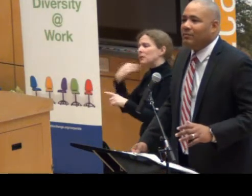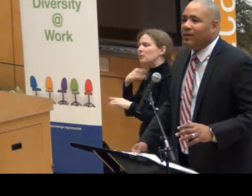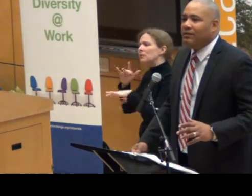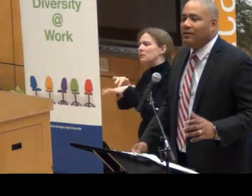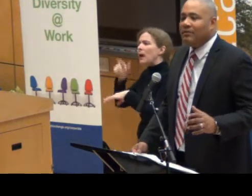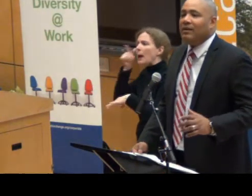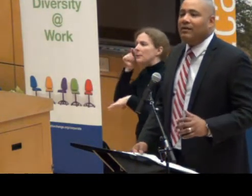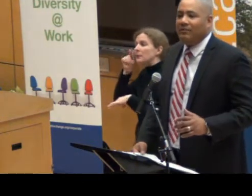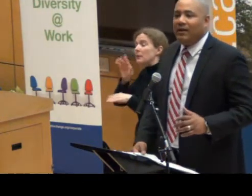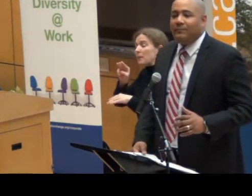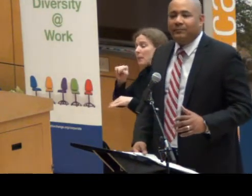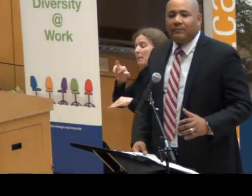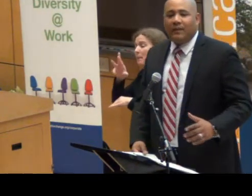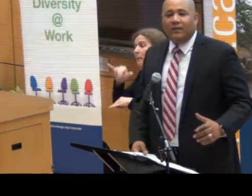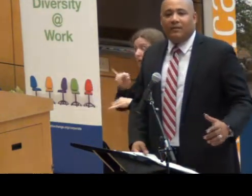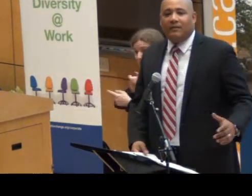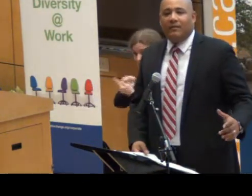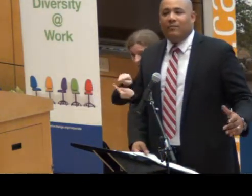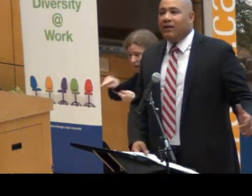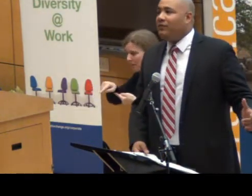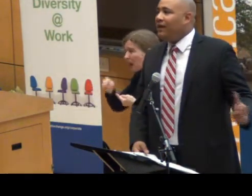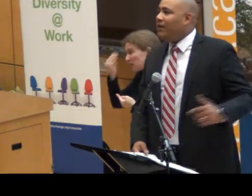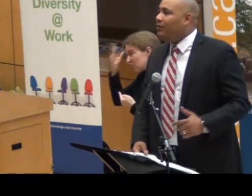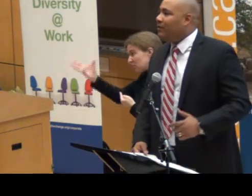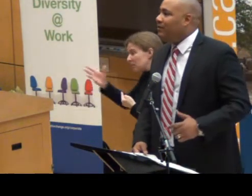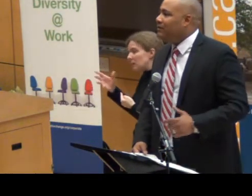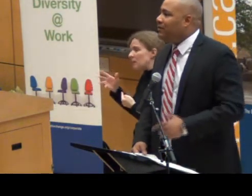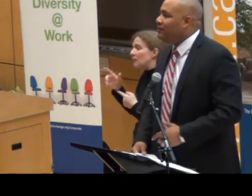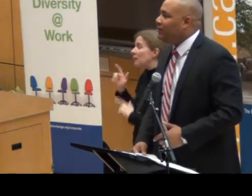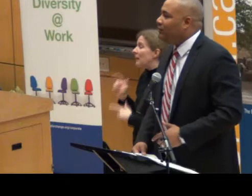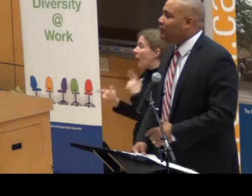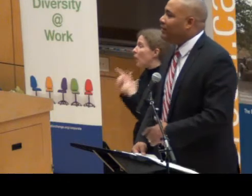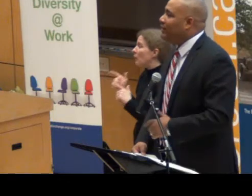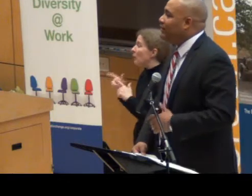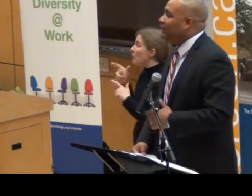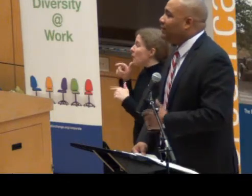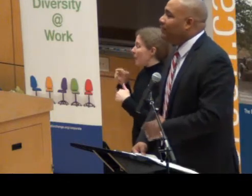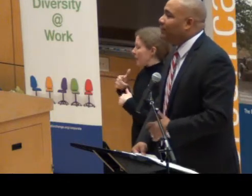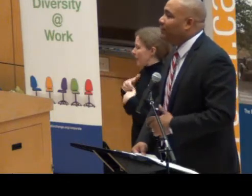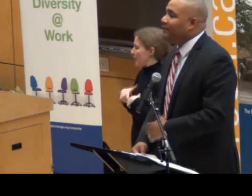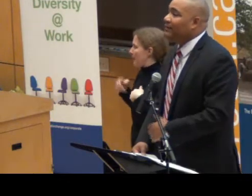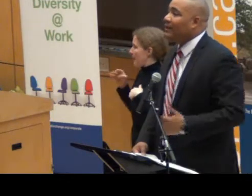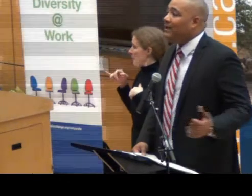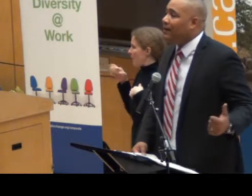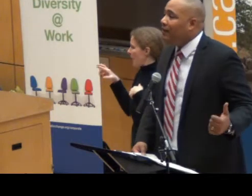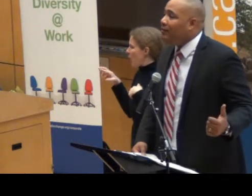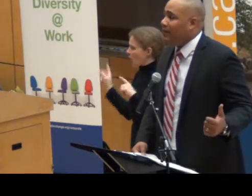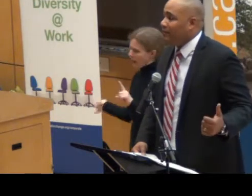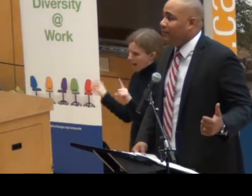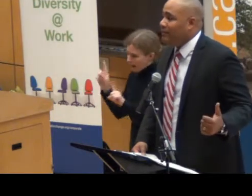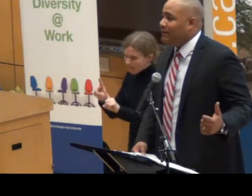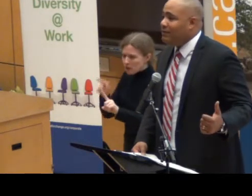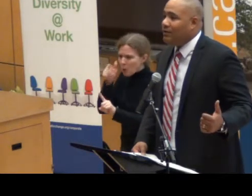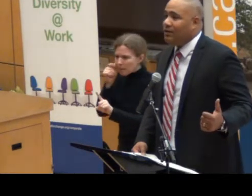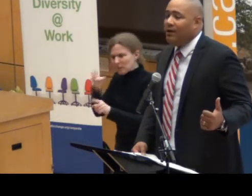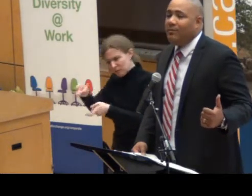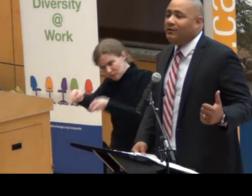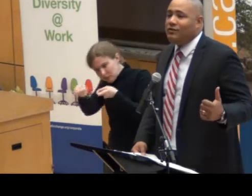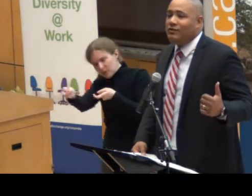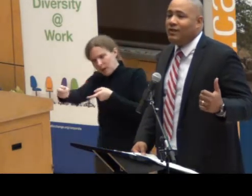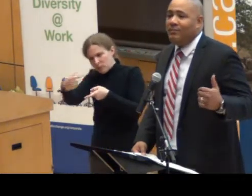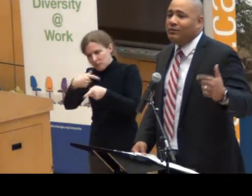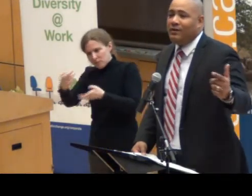when I met with the mayor, they were telling me that the mayor of Calgary was in Ontario trying to convince people, business, to come to Calgary. So